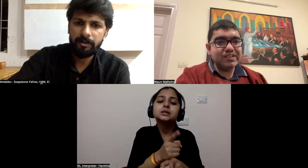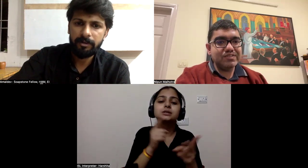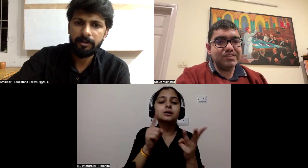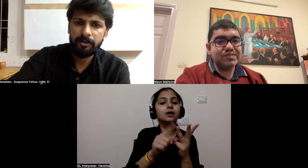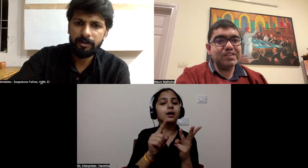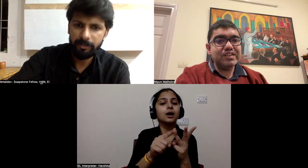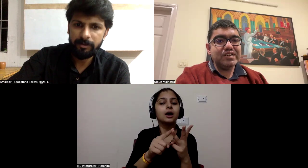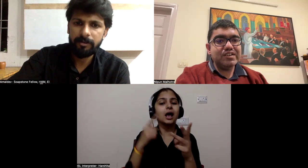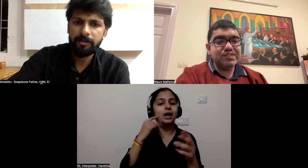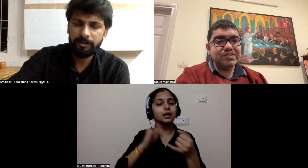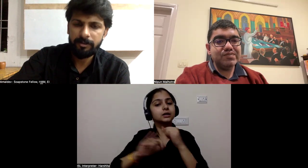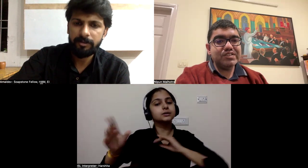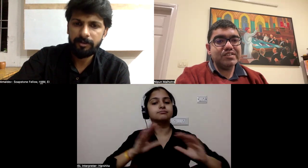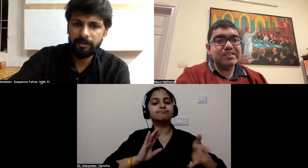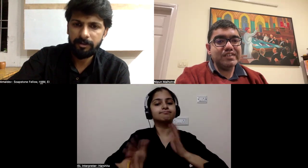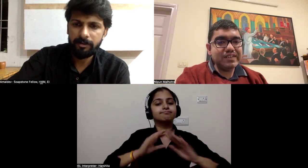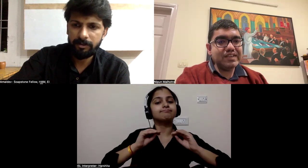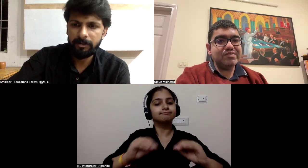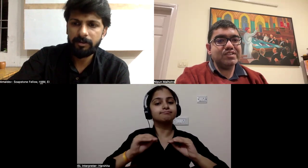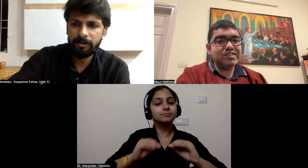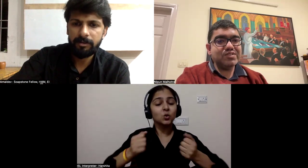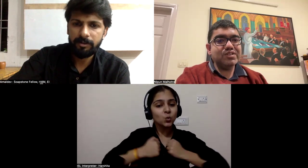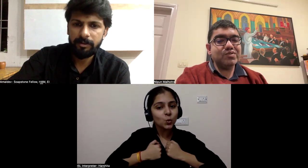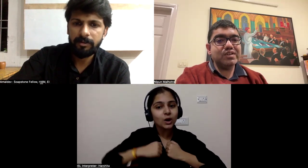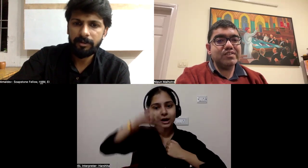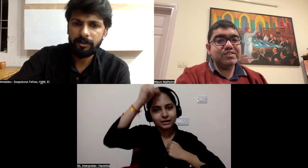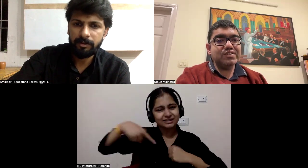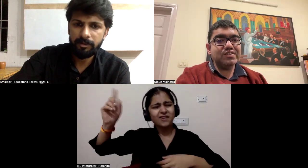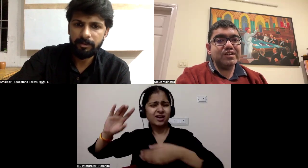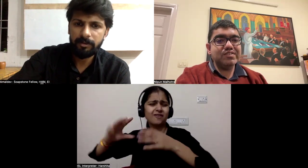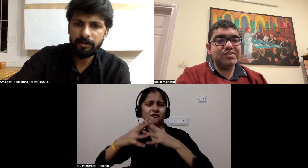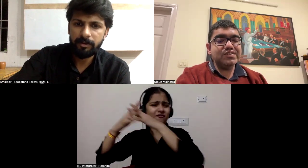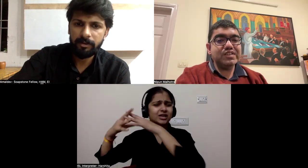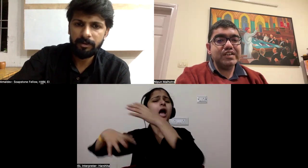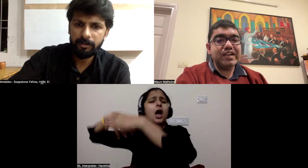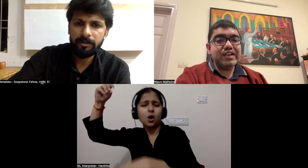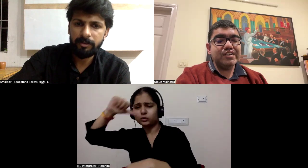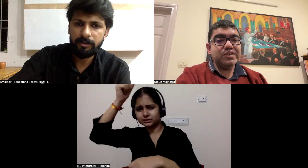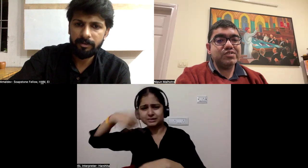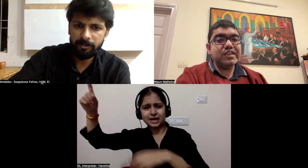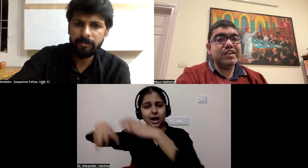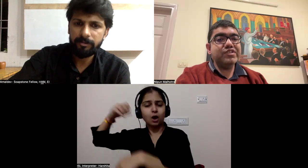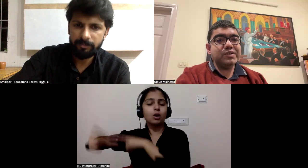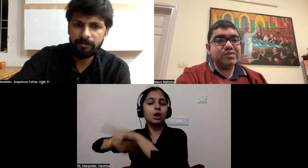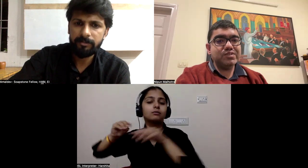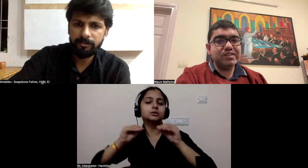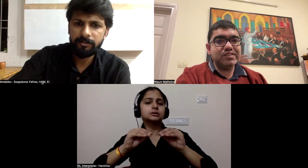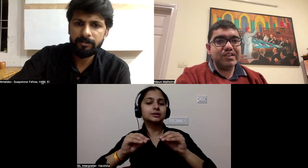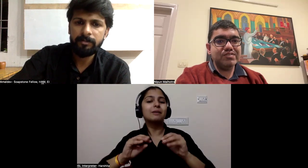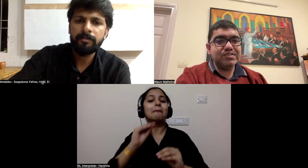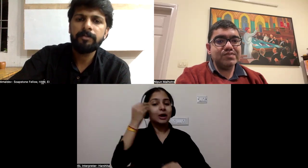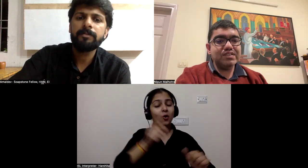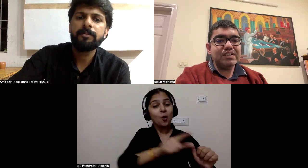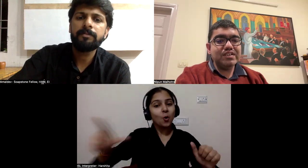third language, which is an Indian language rather than all these foreign languages as the third language, and make sure that everybody knows Indian